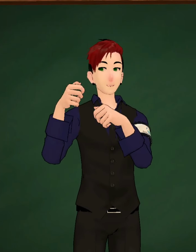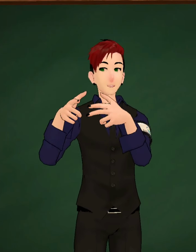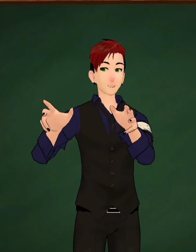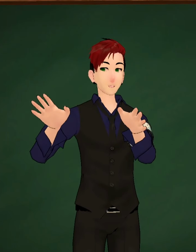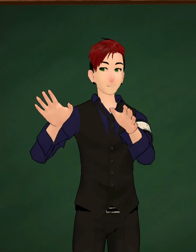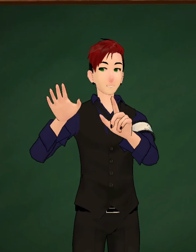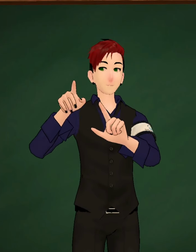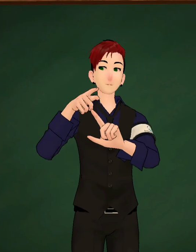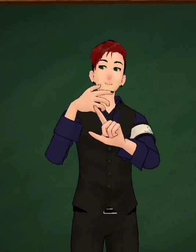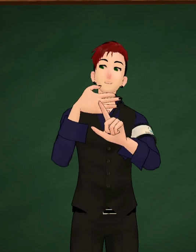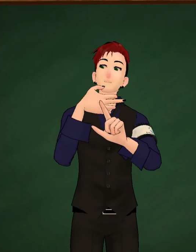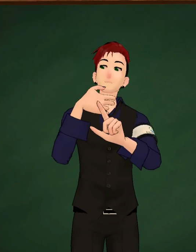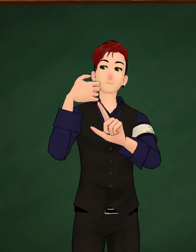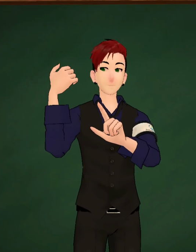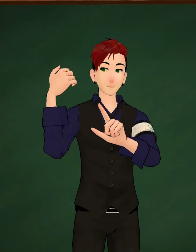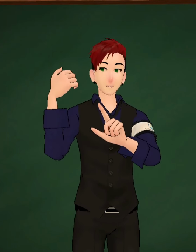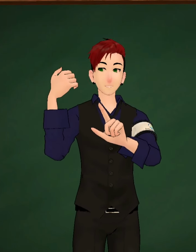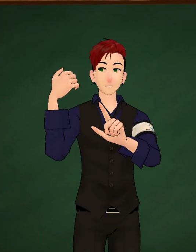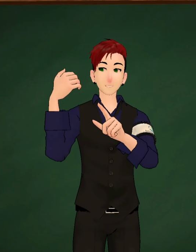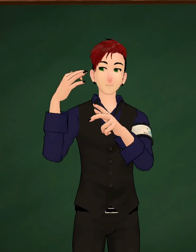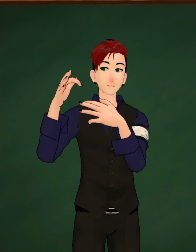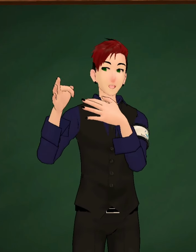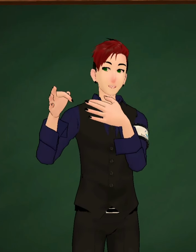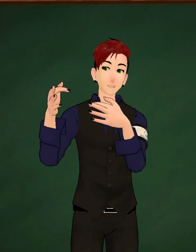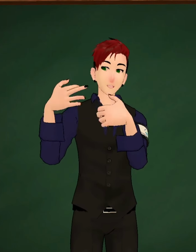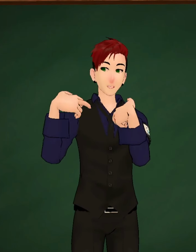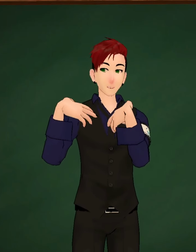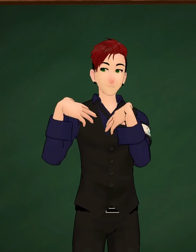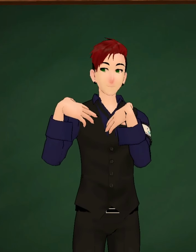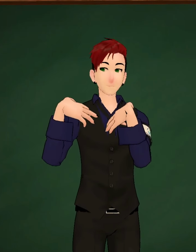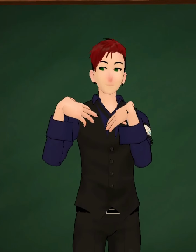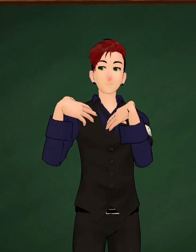the language. That is the best option you have.